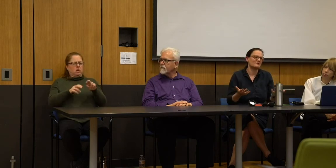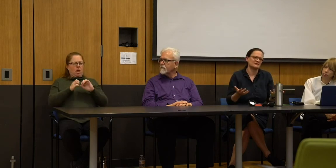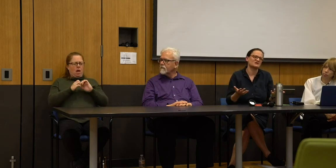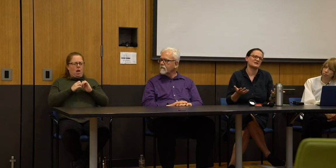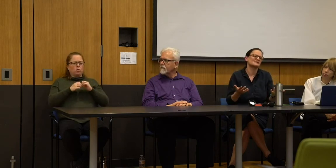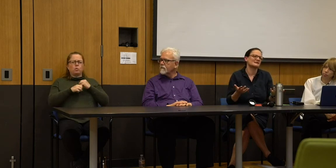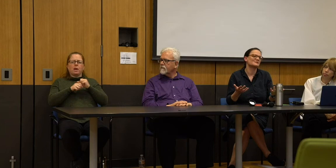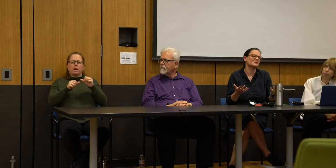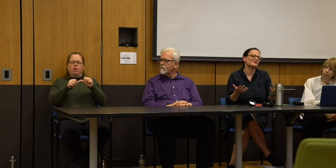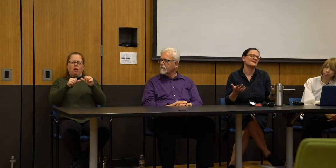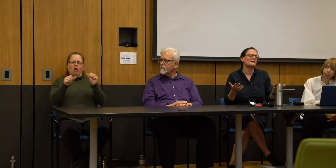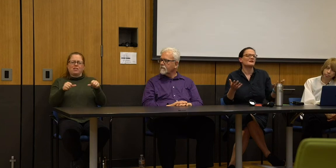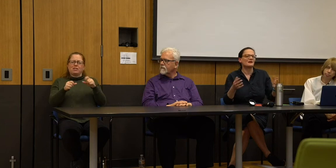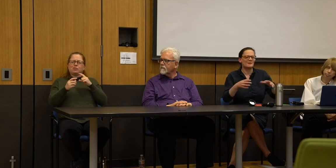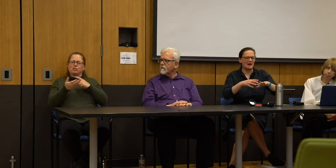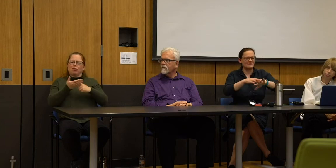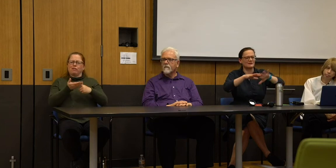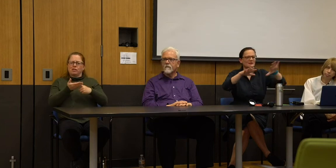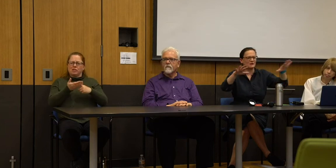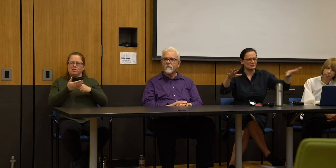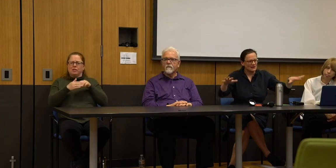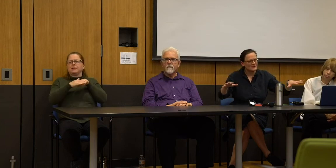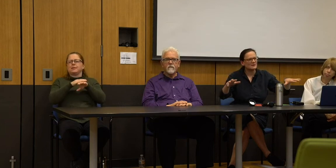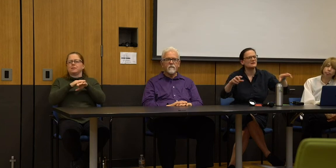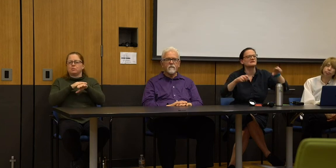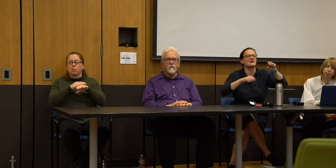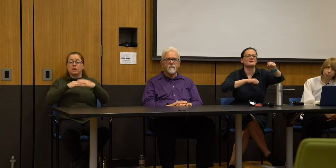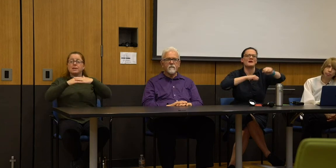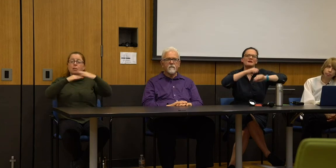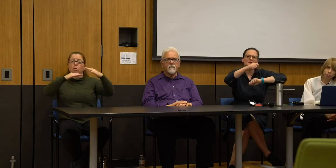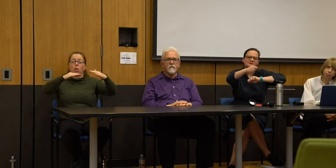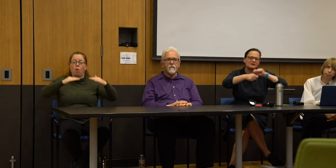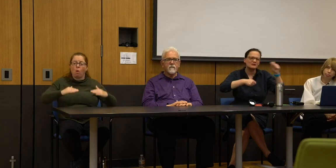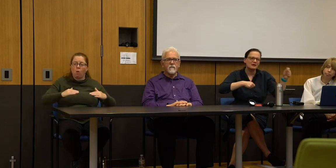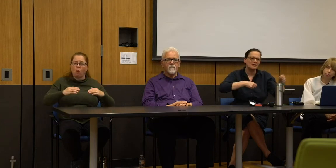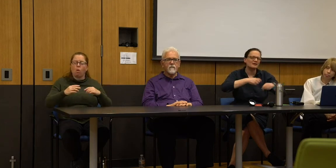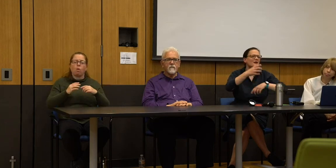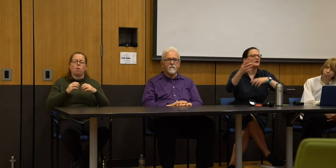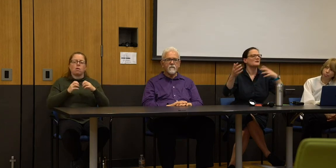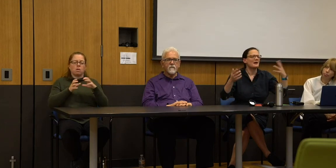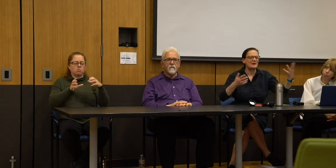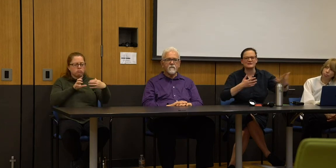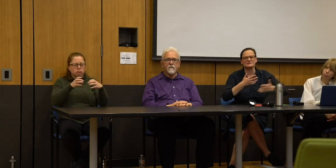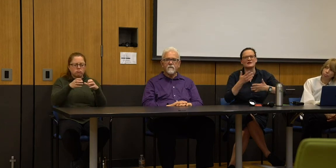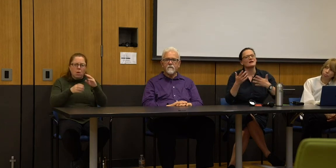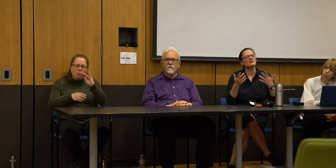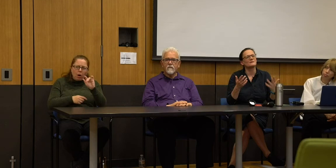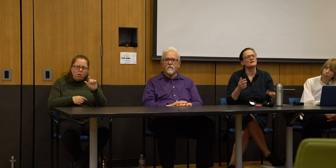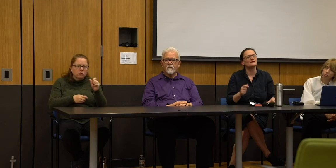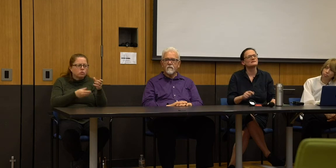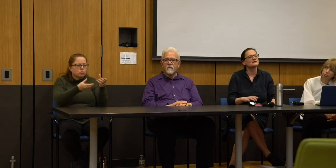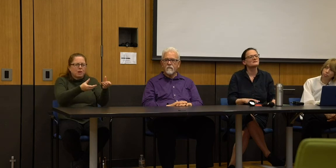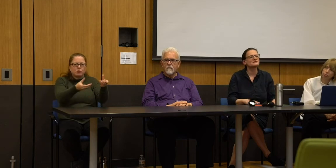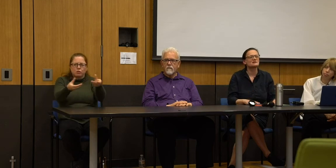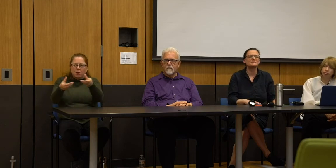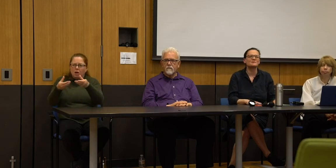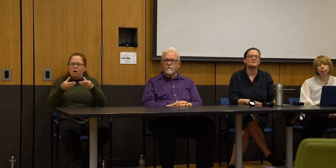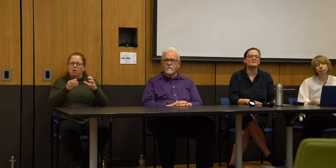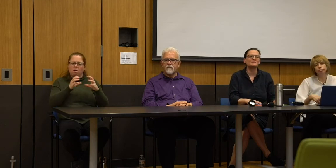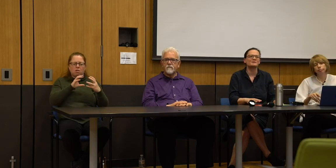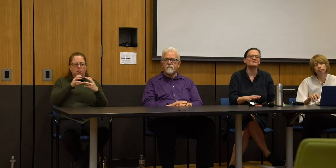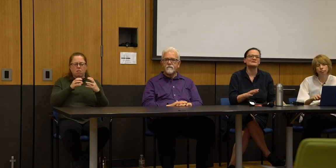architectural conversation accessible, right? By having like low tables, having models that you can pass around. I mean, these are